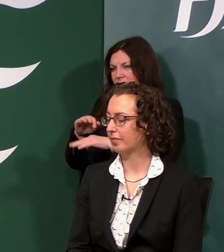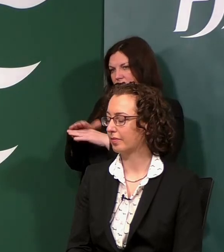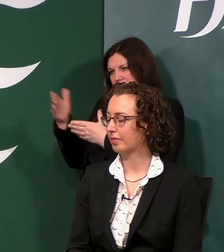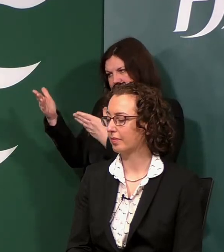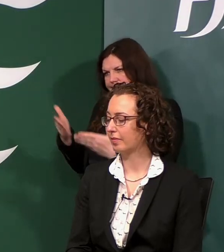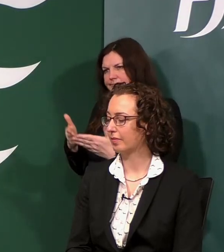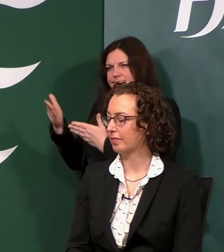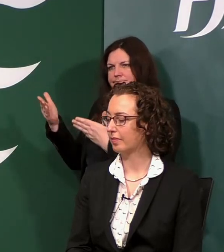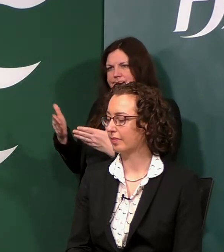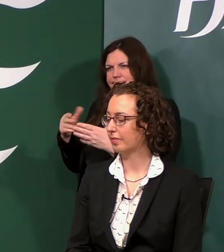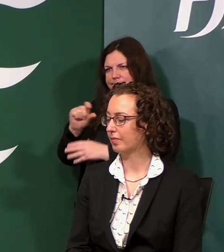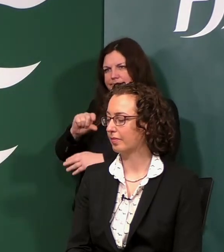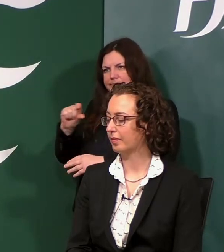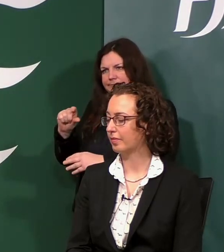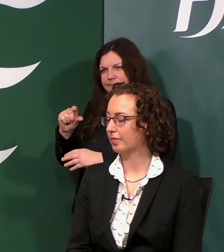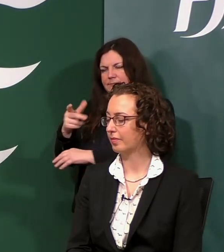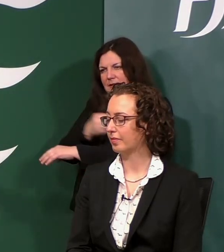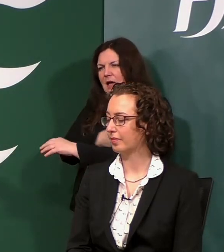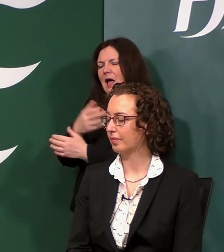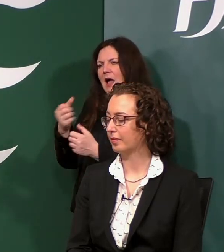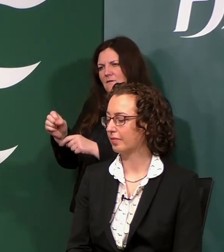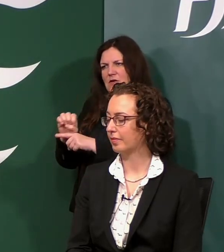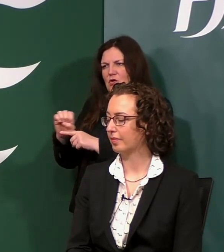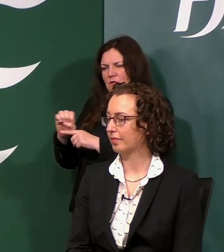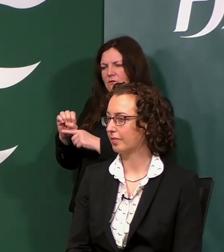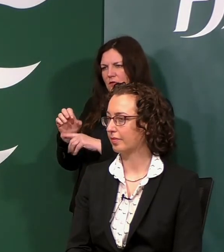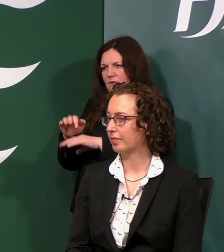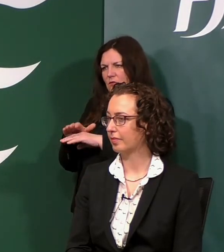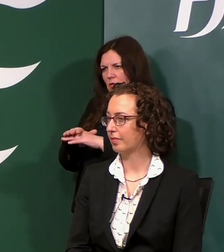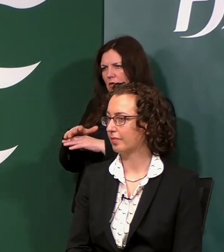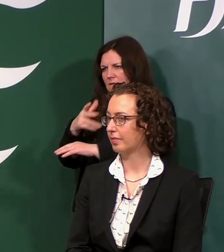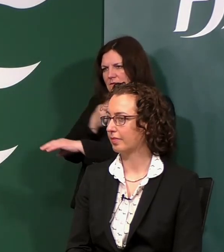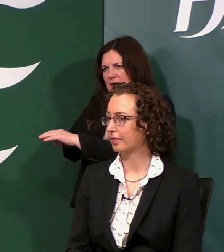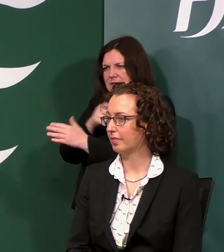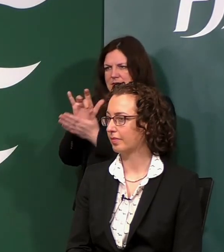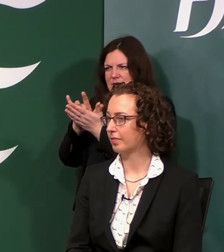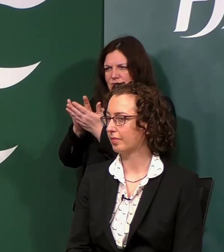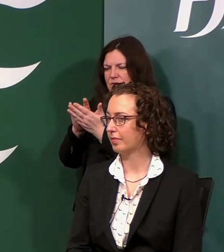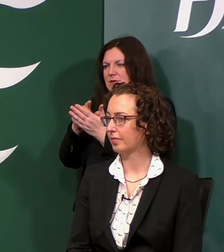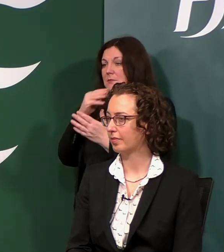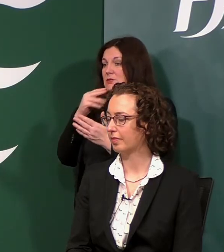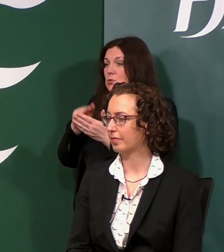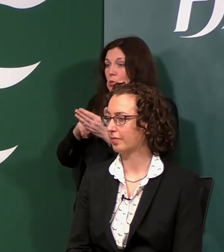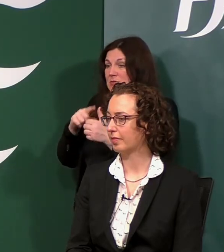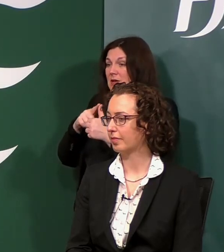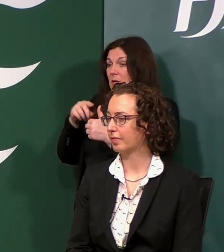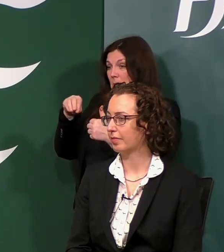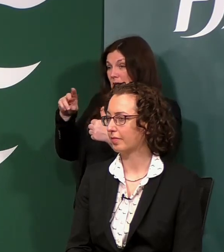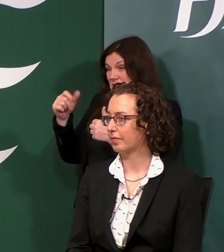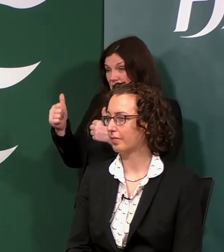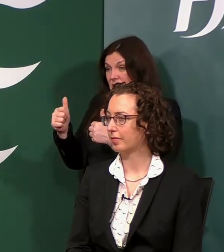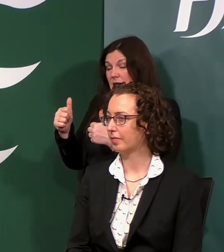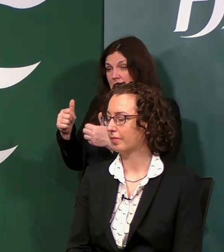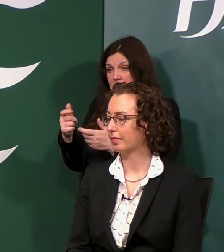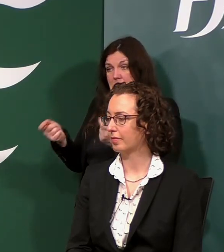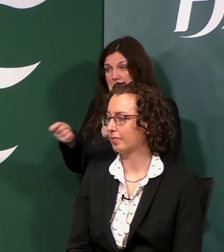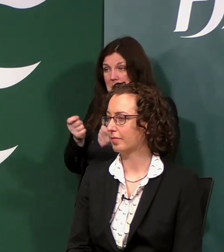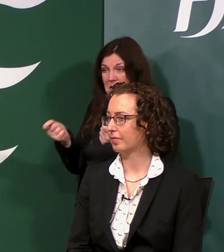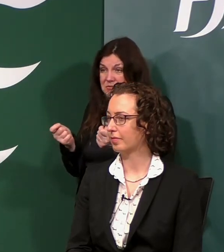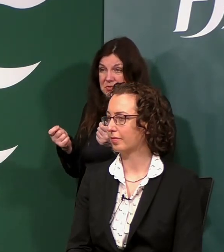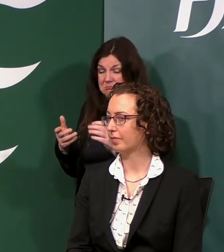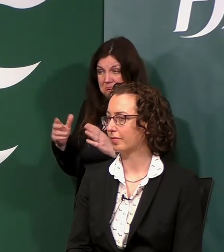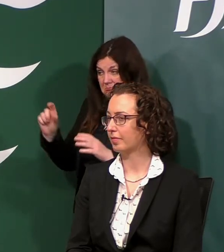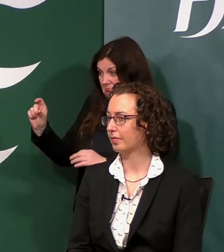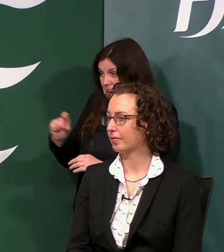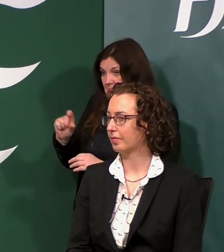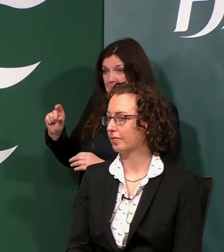the last week. So we still have sufficient stock in terms of our vaccine centres. As you know, at the moment, we're using Moderna, and we're managing that, I suppose, stock in